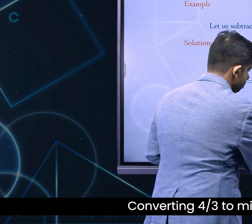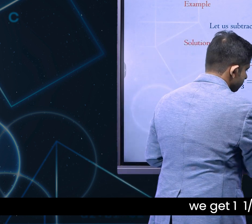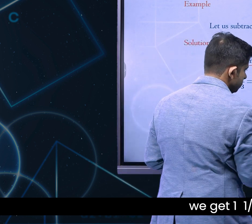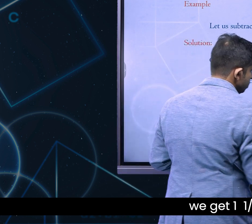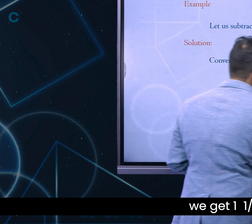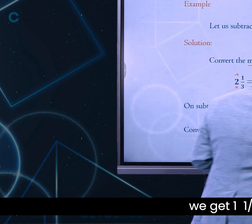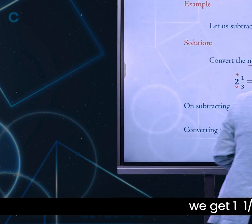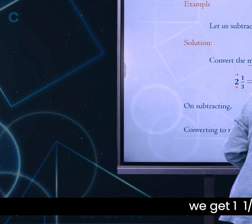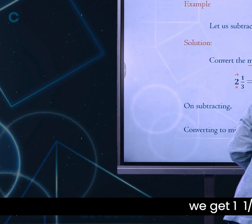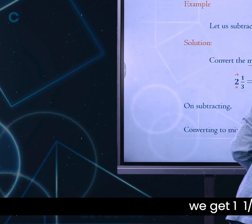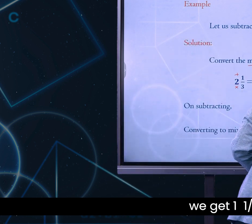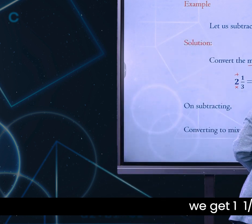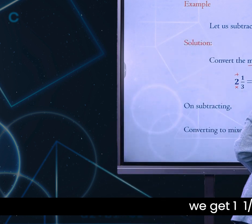we get 1 by 3.